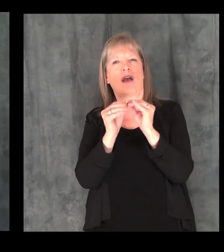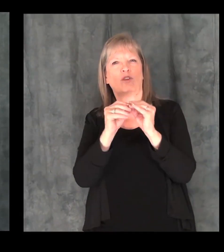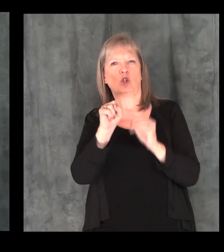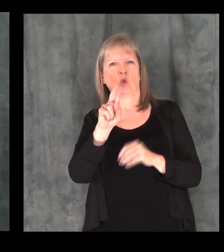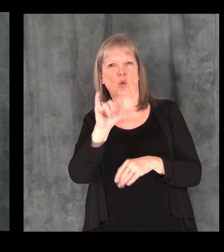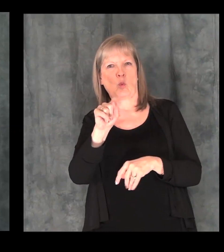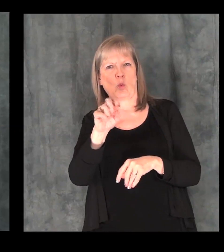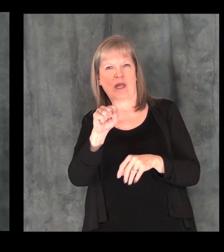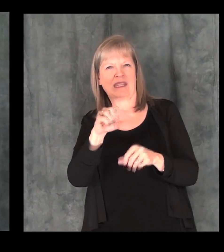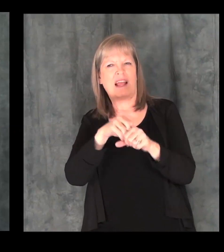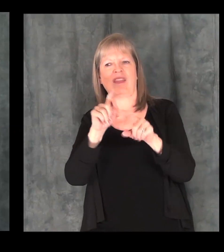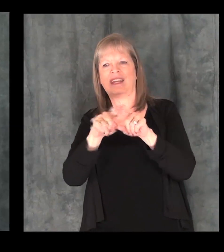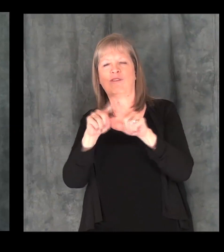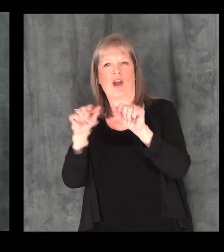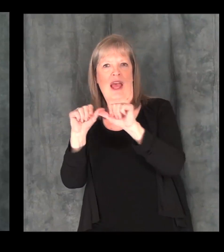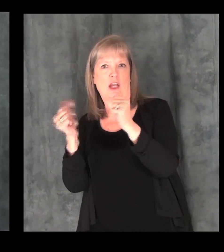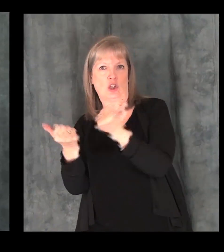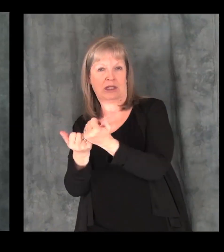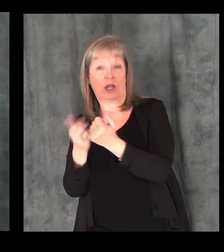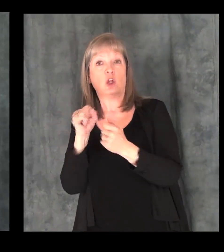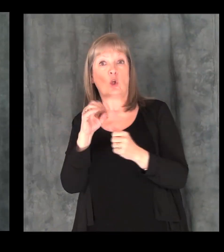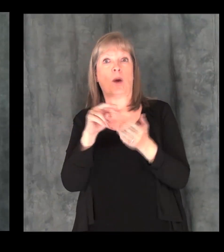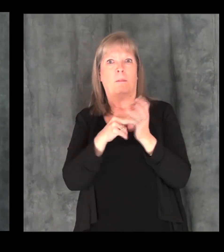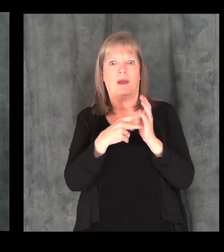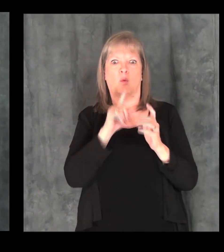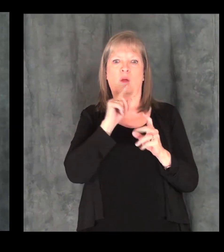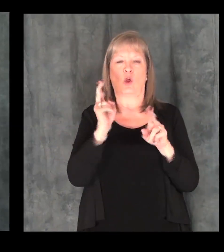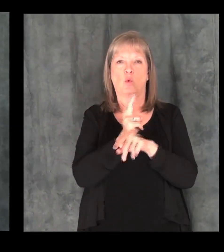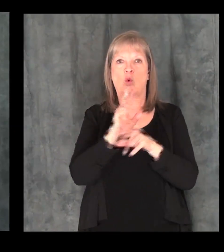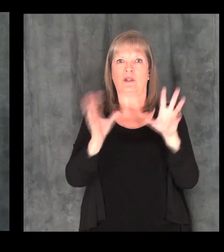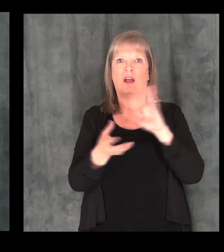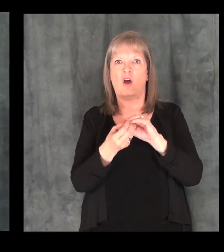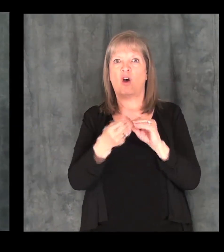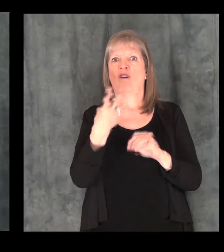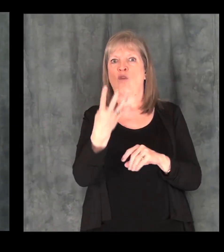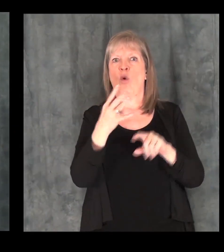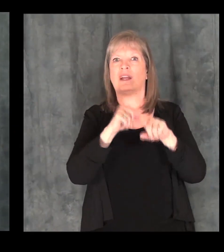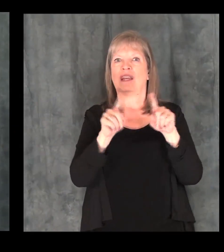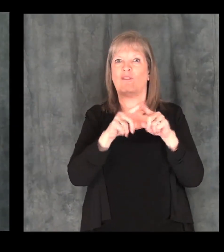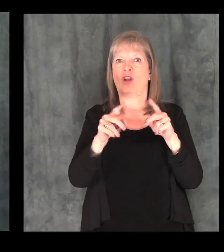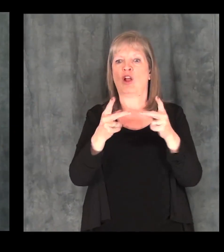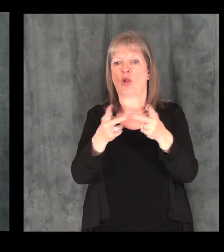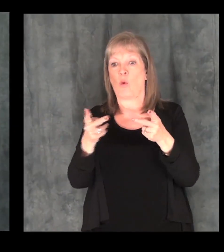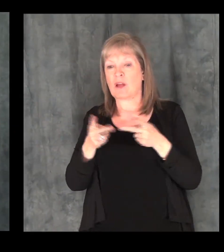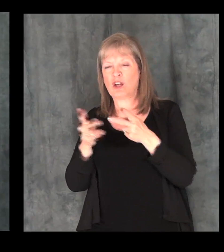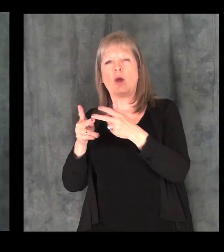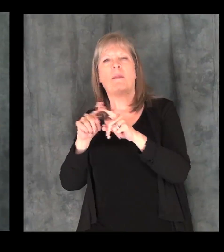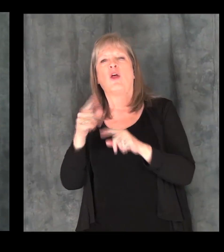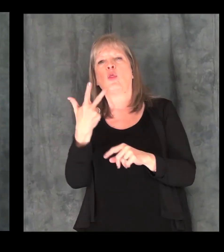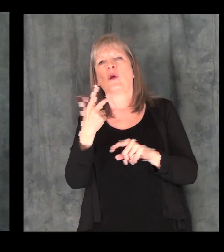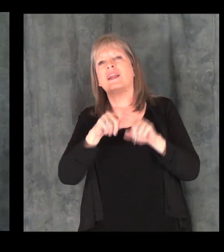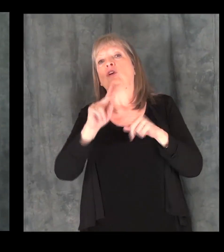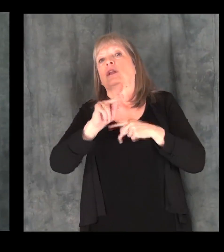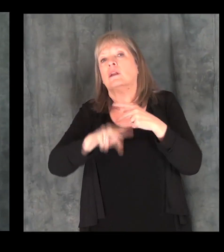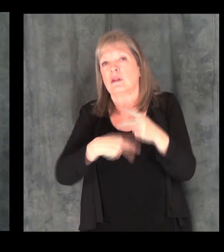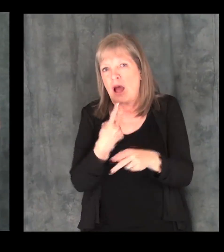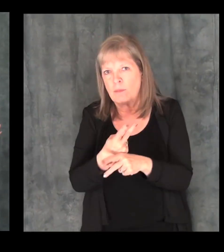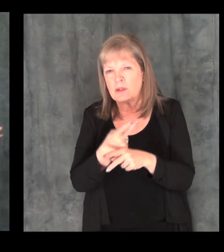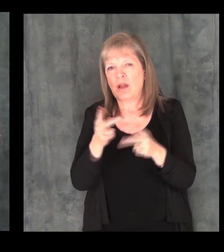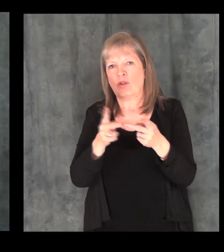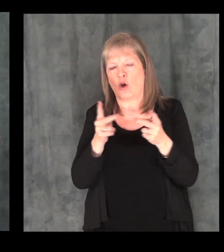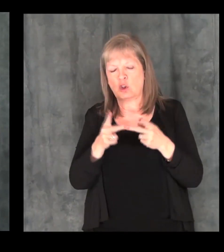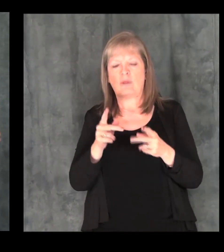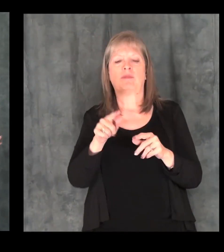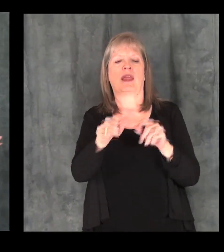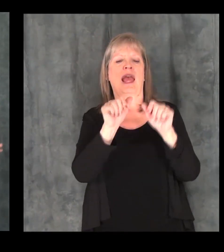we technically it was over 4 different locations, but it was 3 different types of locations. So an agency-based video